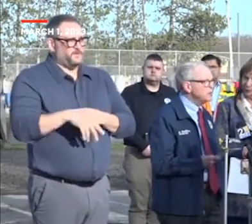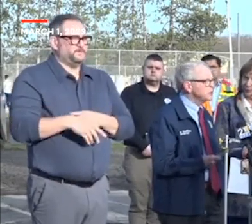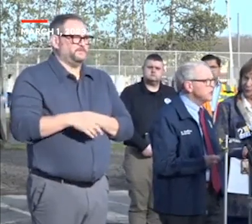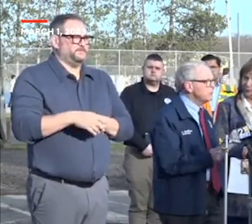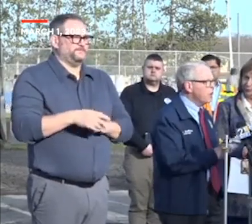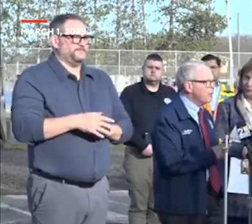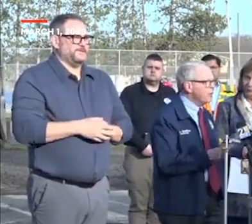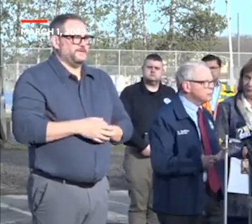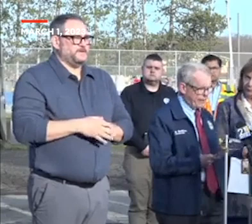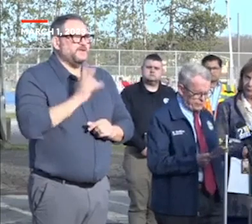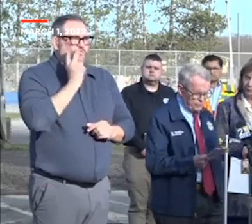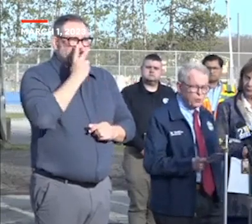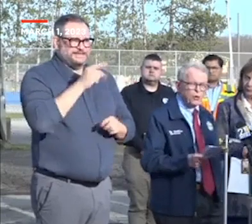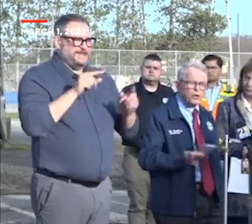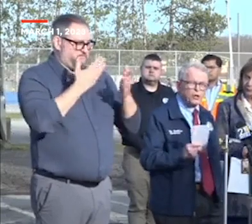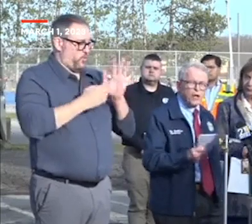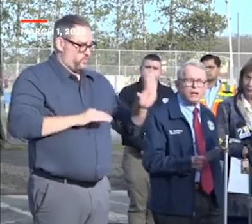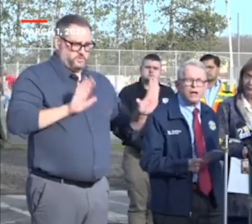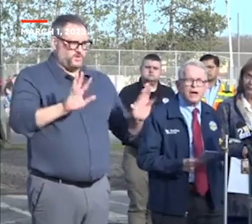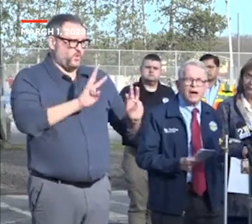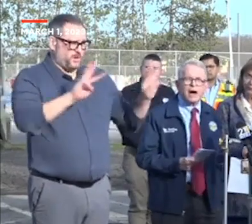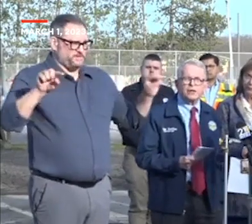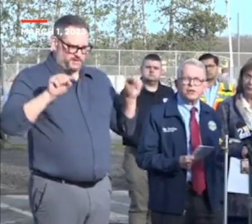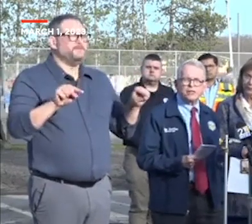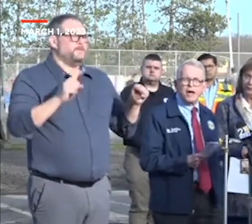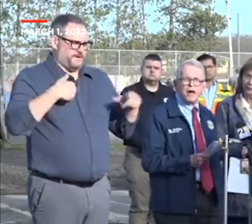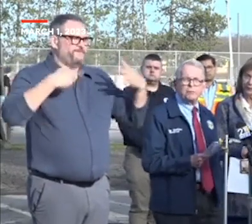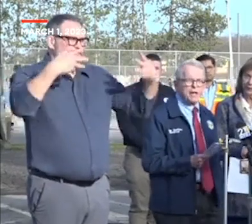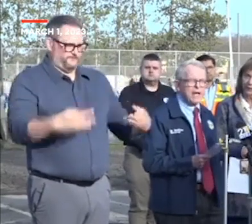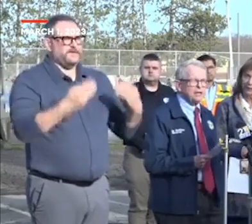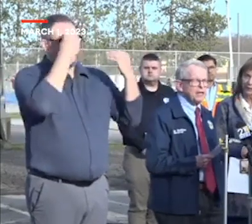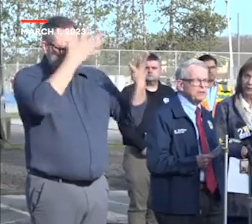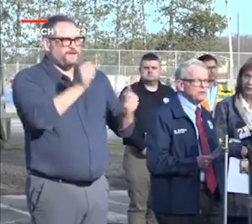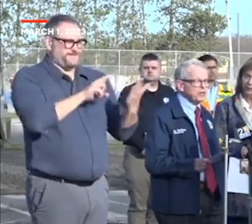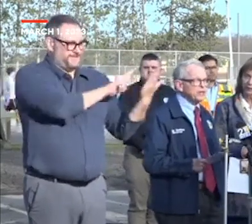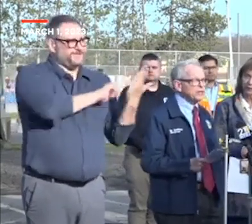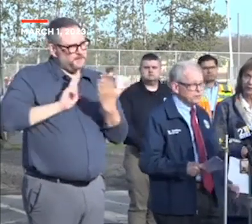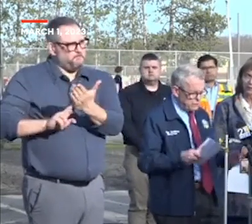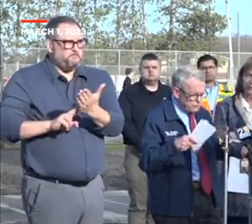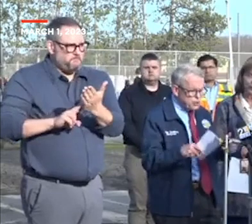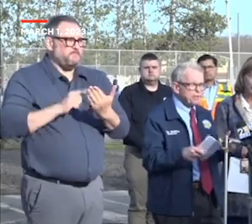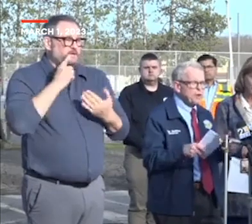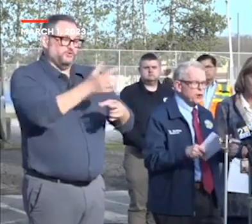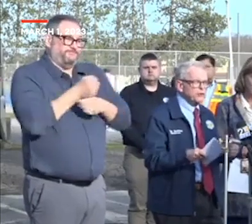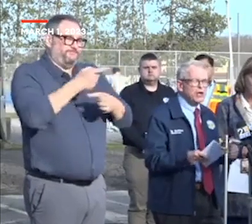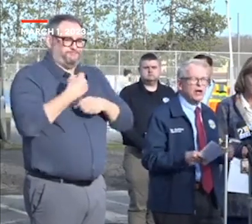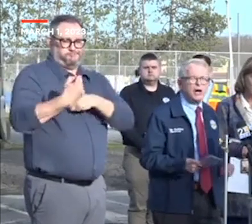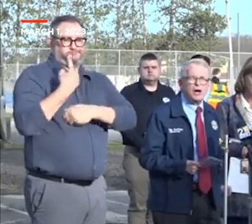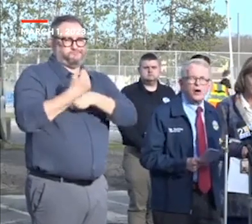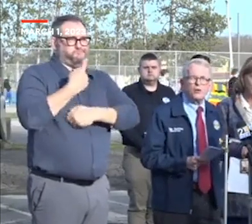governor.ohio.gov. You'll see on both of those places where you can click and you can sign up and get these releases just